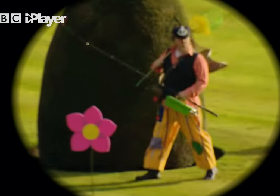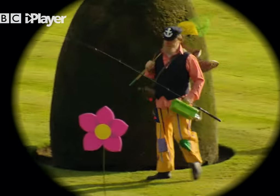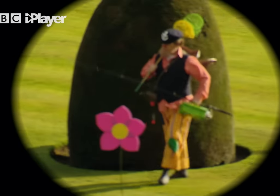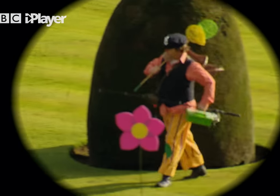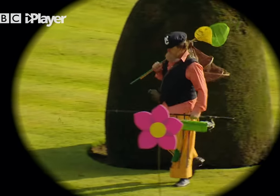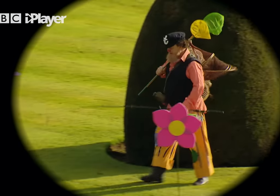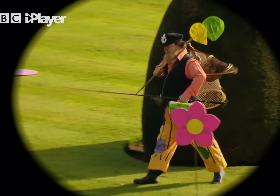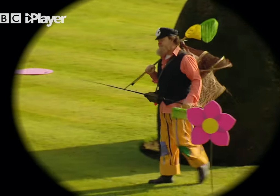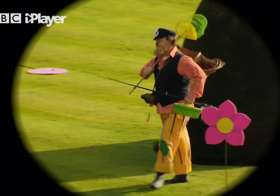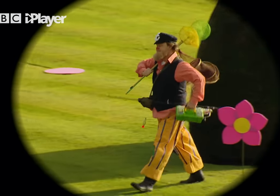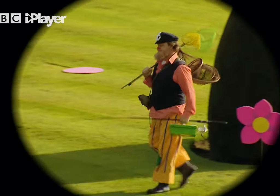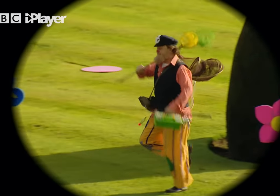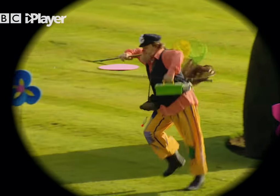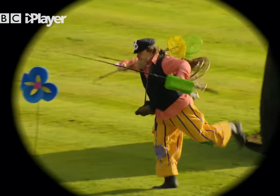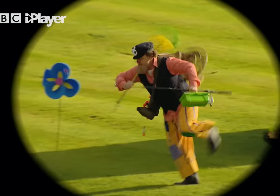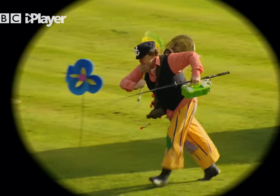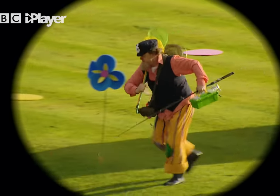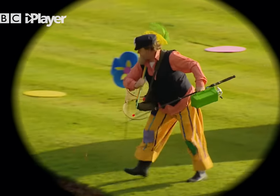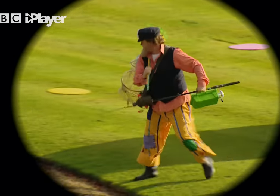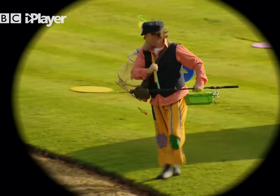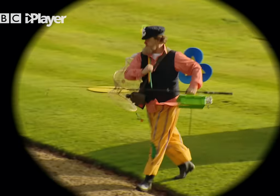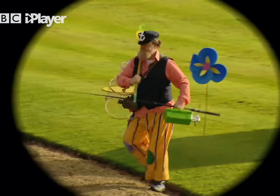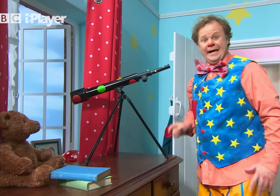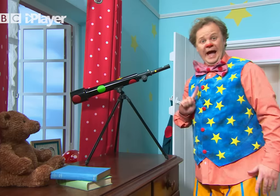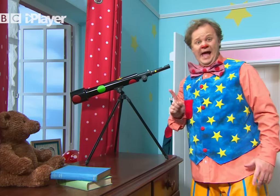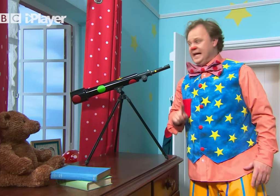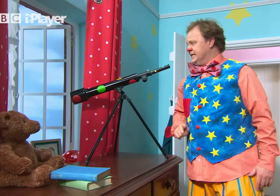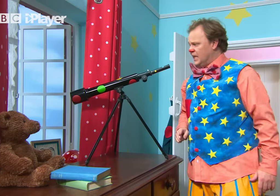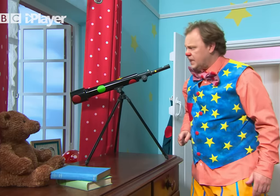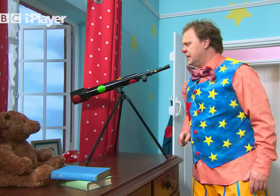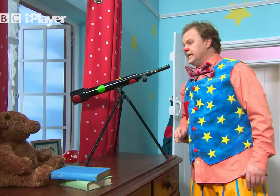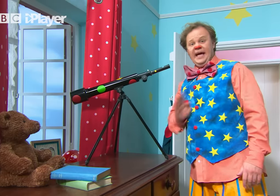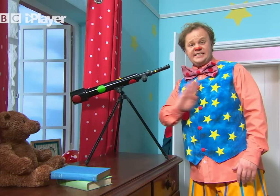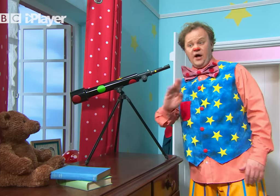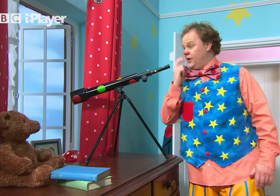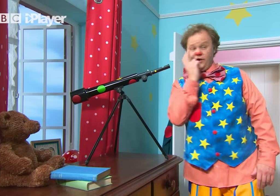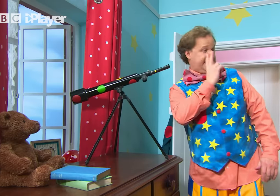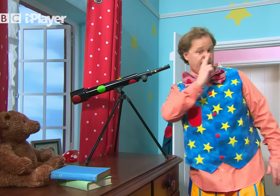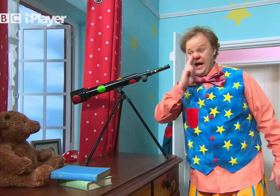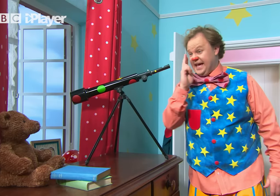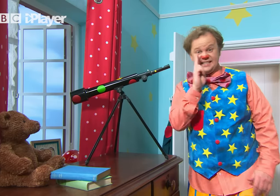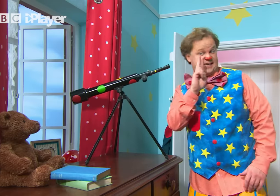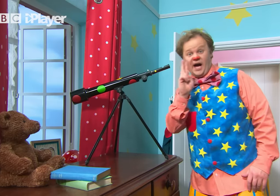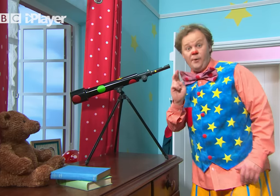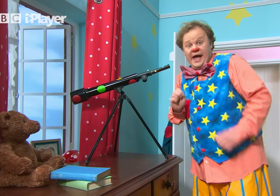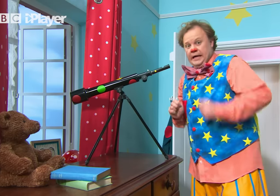It's Fisherman Tumble. Wait, oh. And he's not looking where he's going.